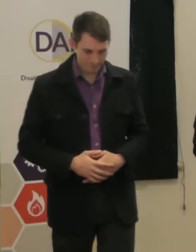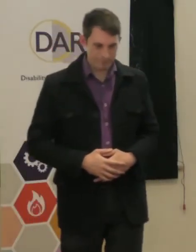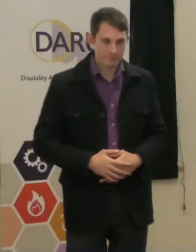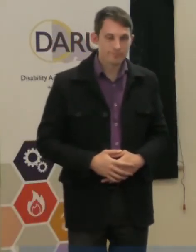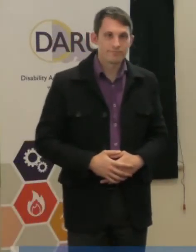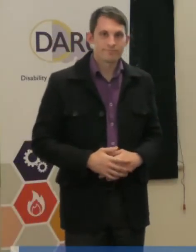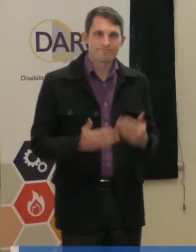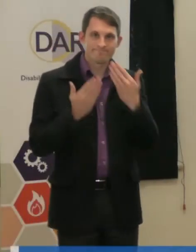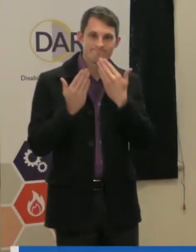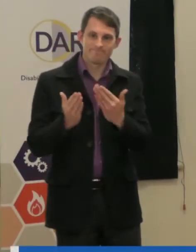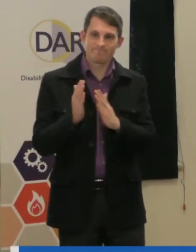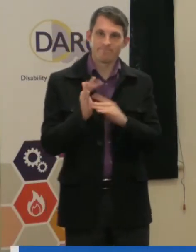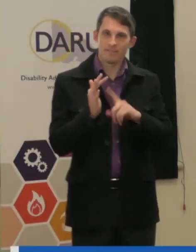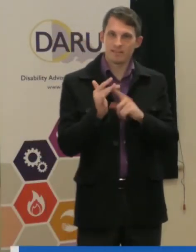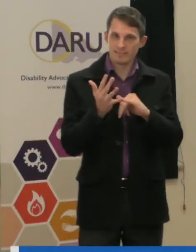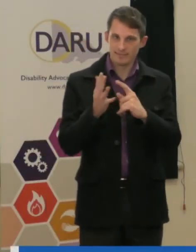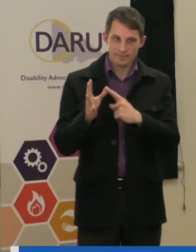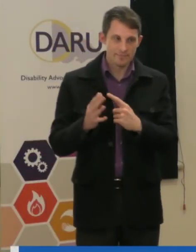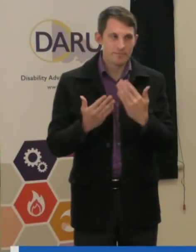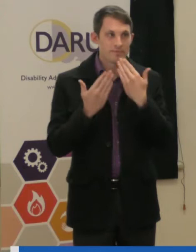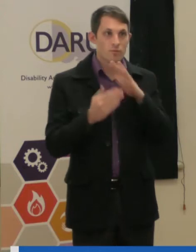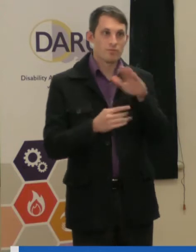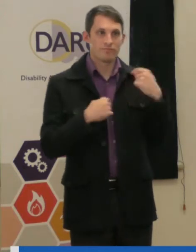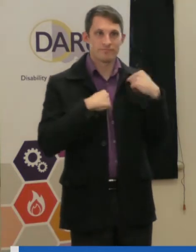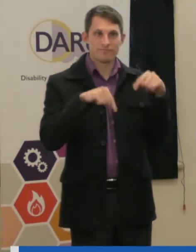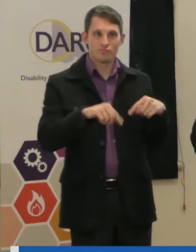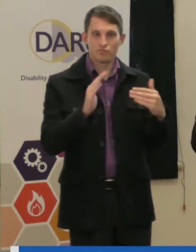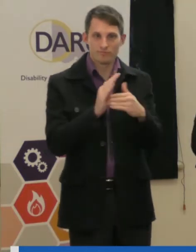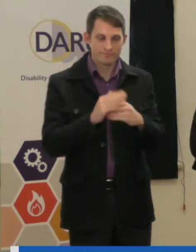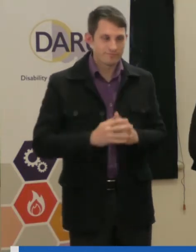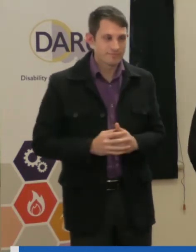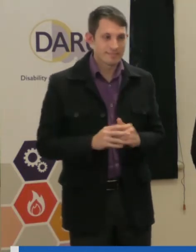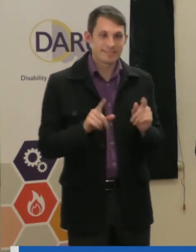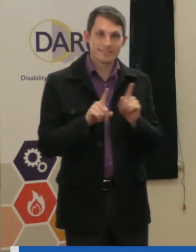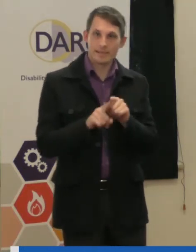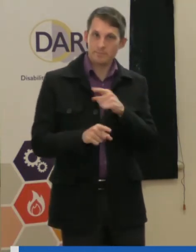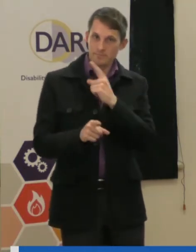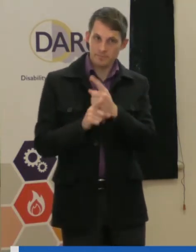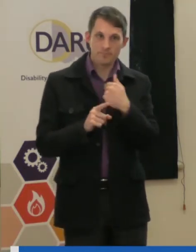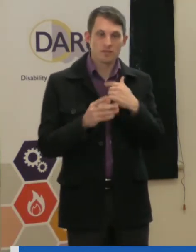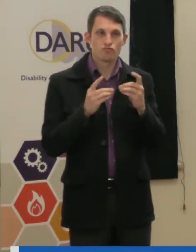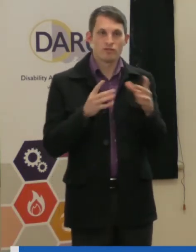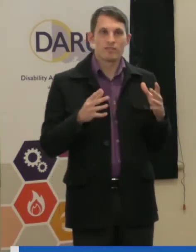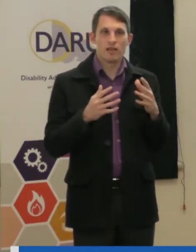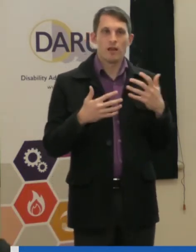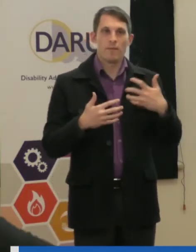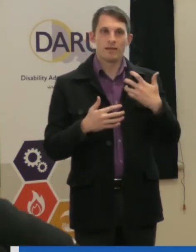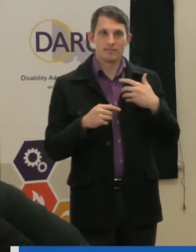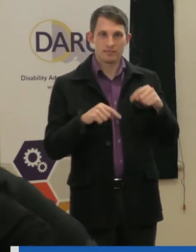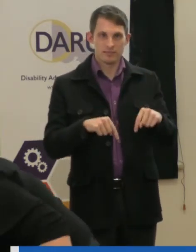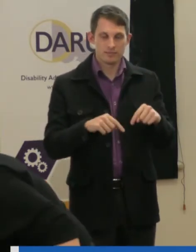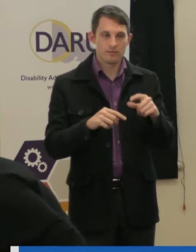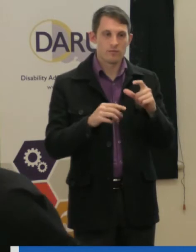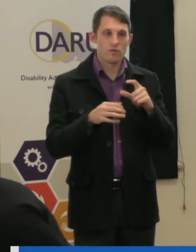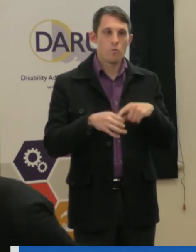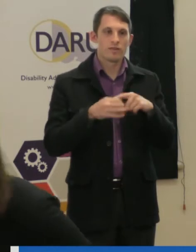Thanks, Melissa, and thank you everybody for having me here today. As Melissa said, I'm the Director for Complaints here for the NDIS Quality and Safeguards